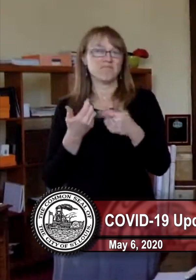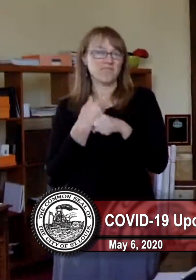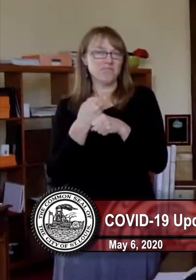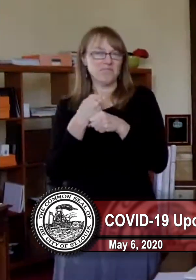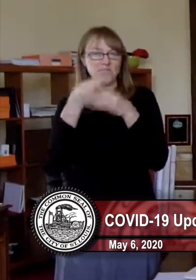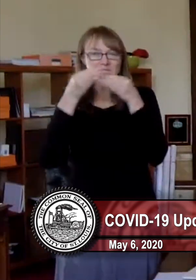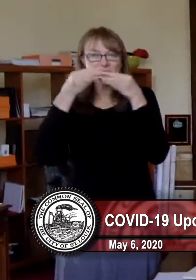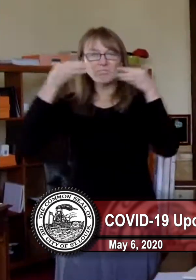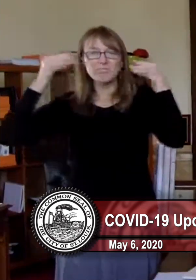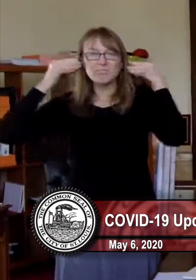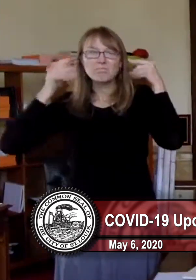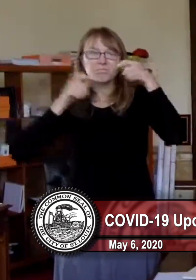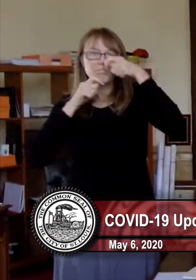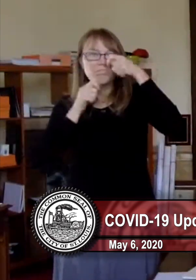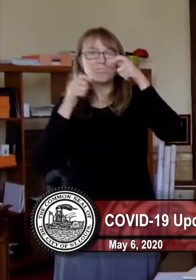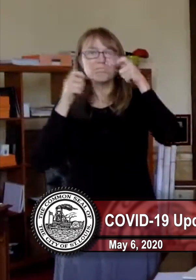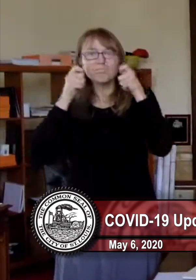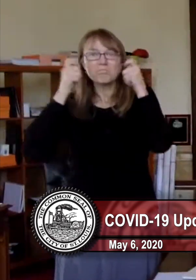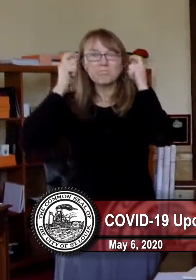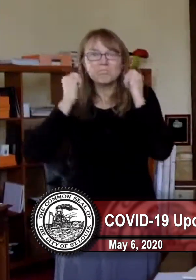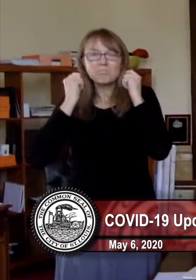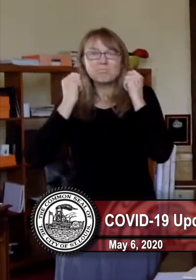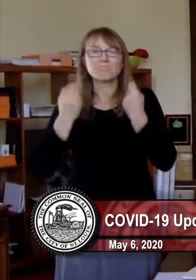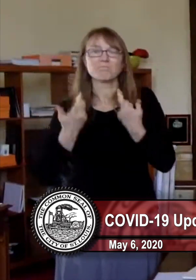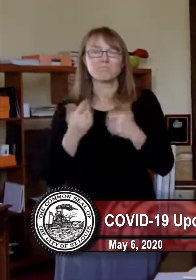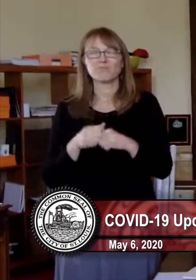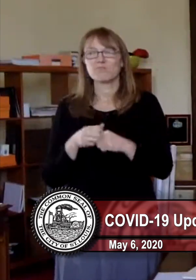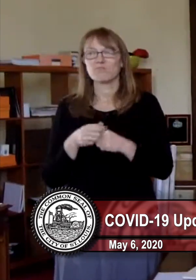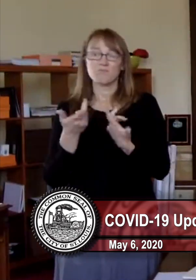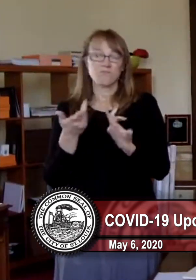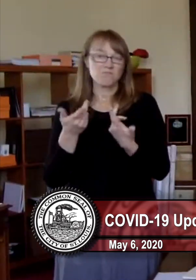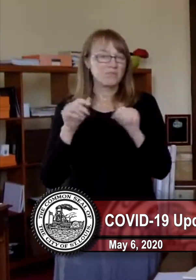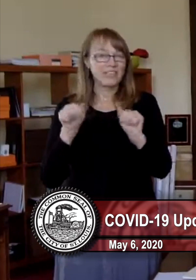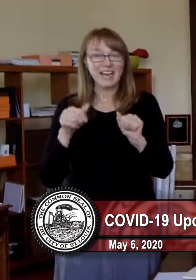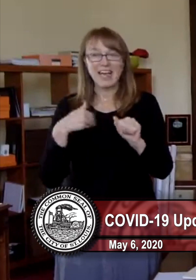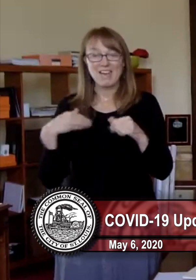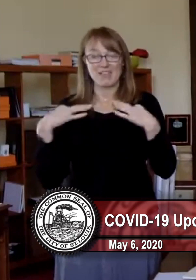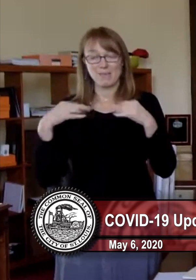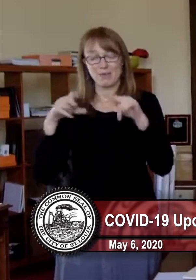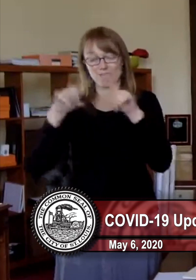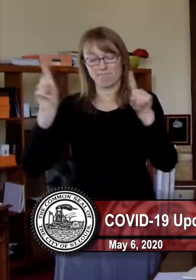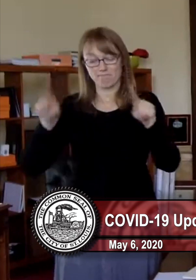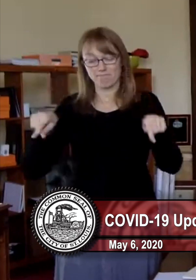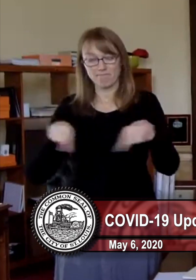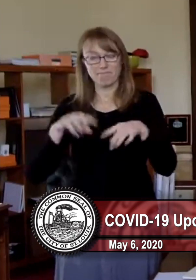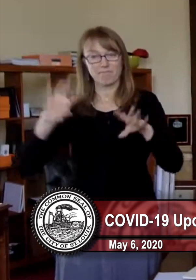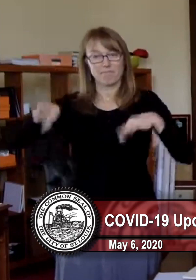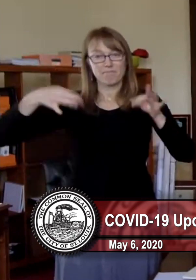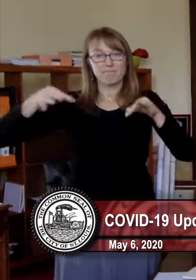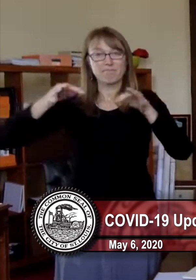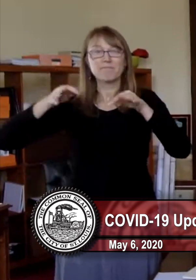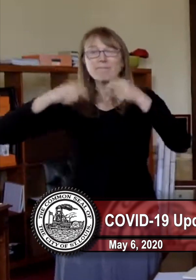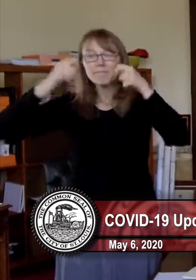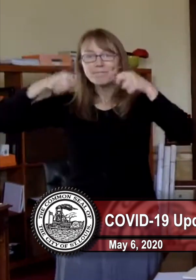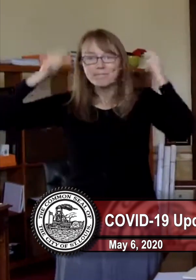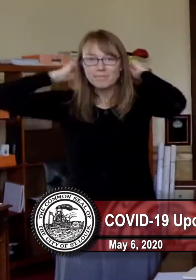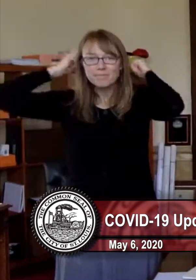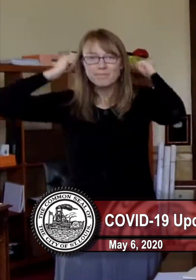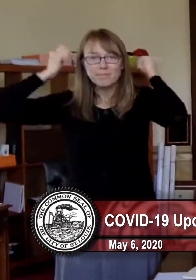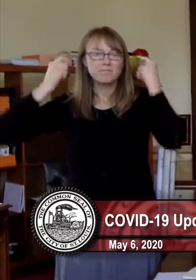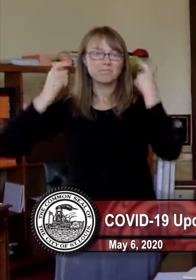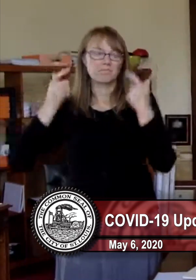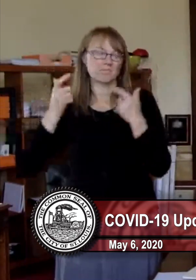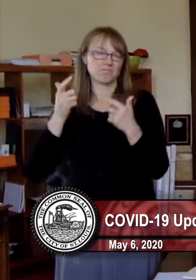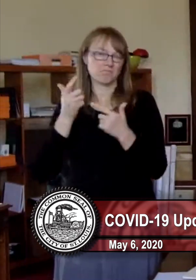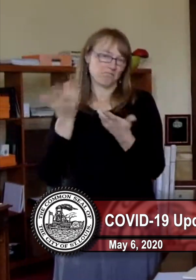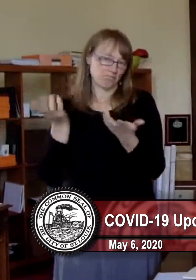It can be a bandana. You can make one out of something you have. But it's pretty important that the